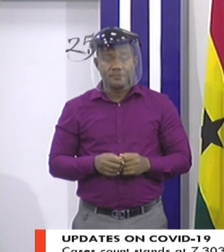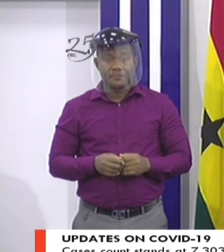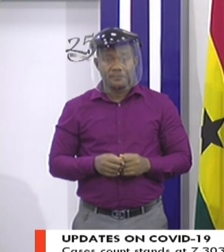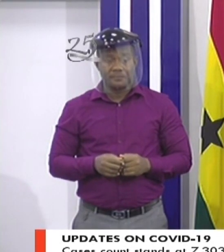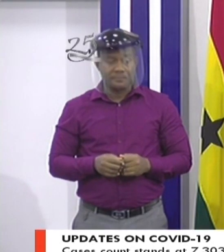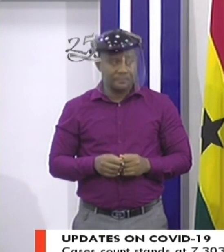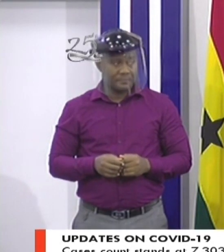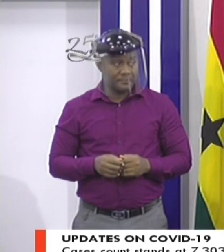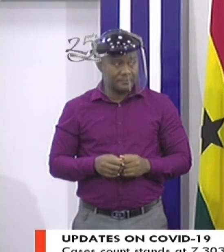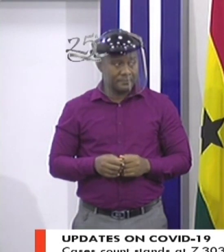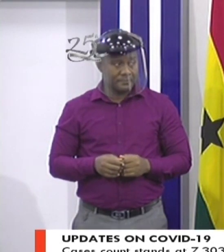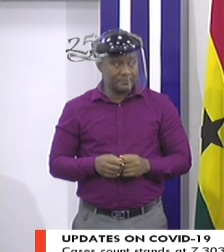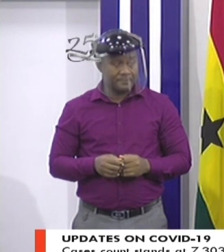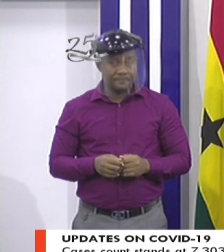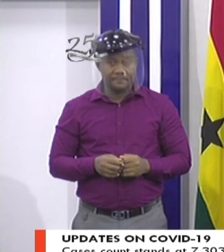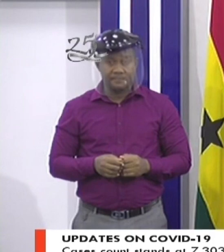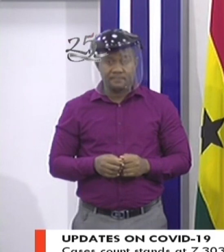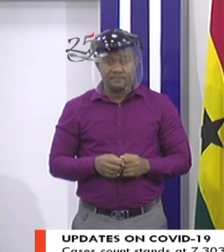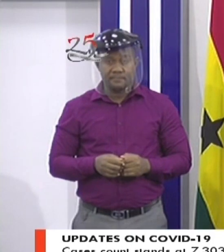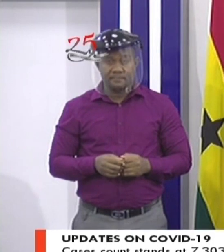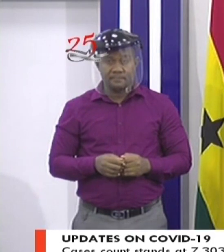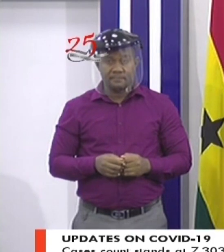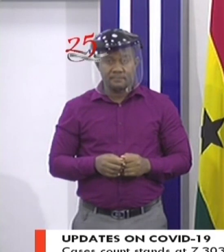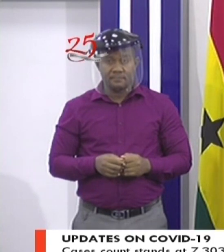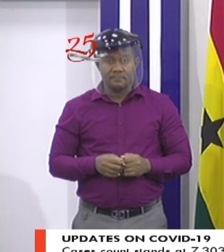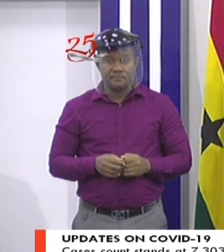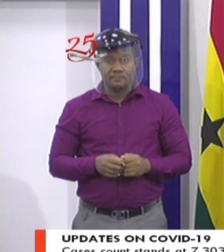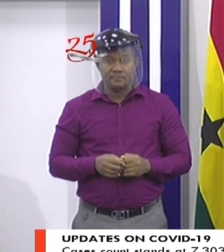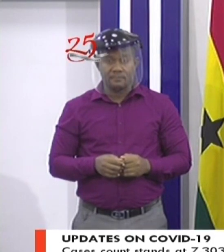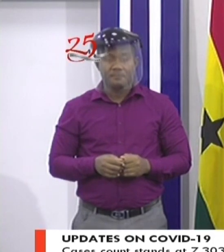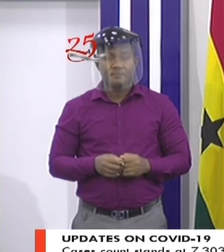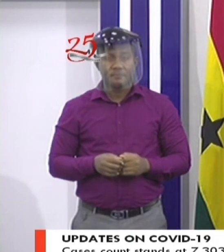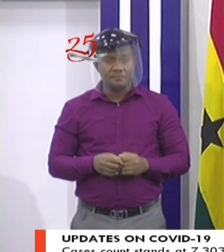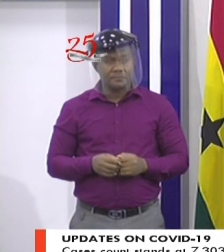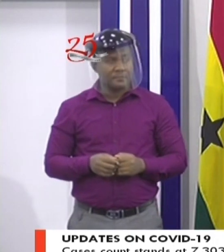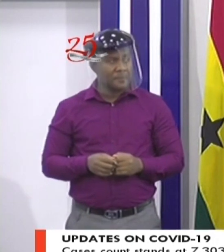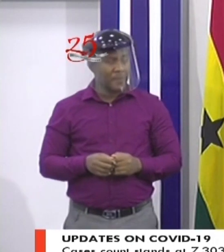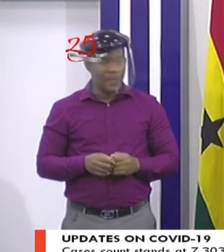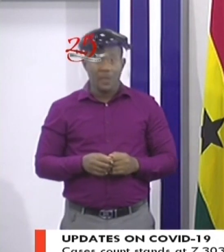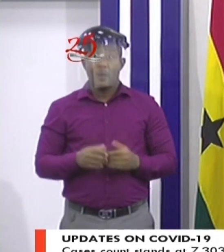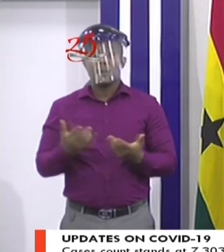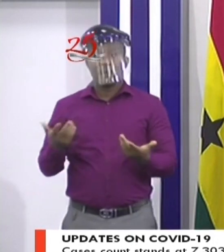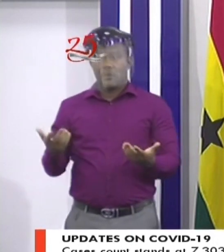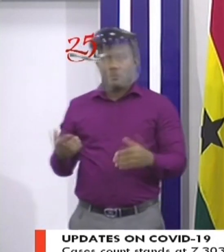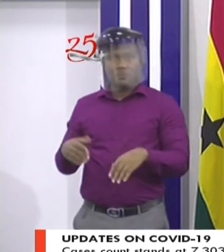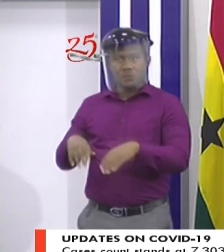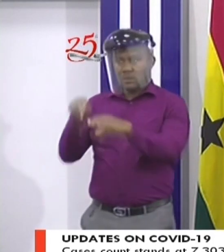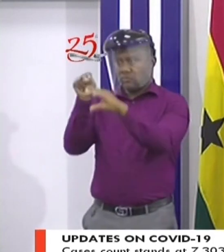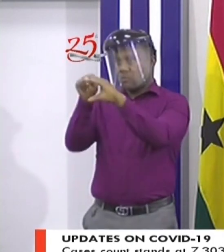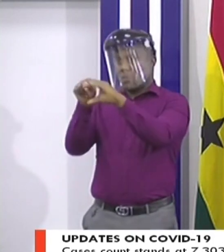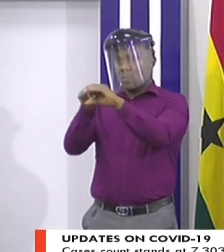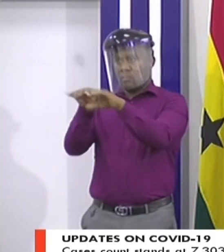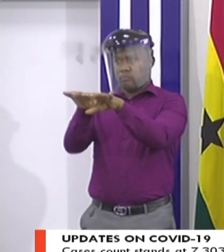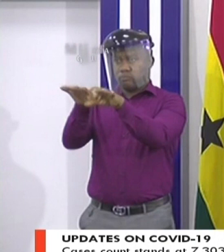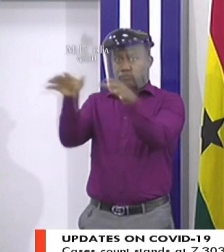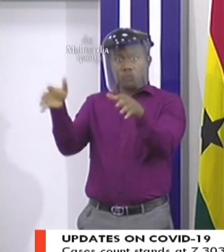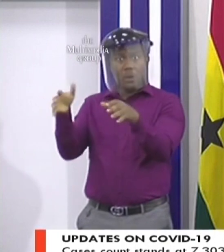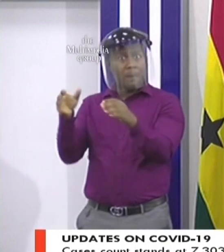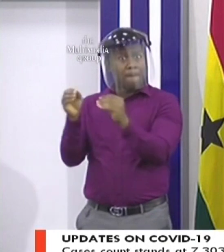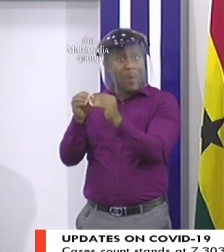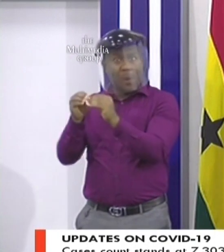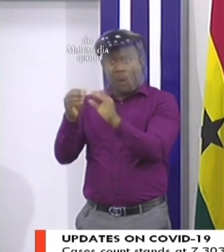The morgue being full, people require dignified burial. I agree with you. The